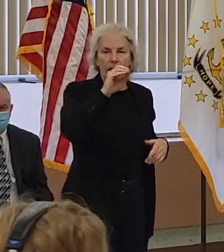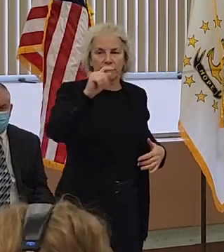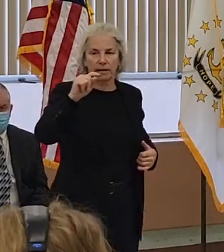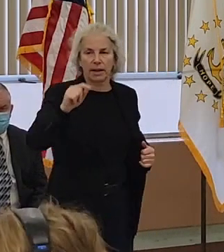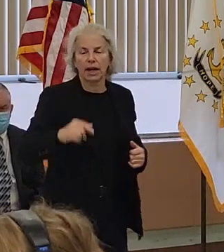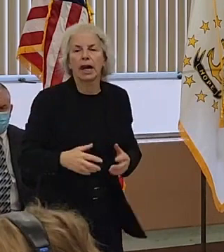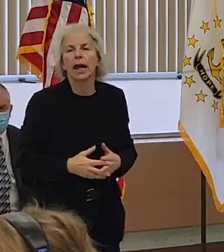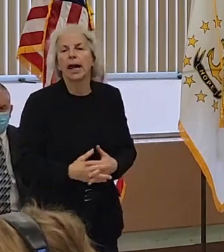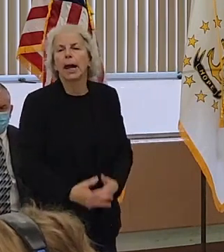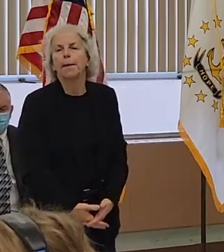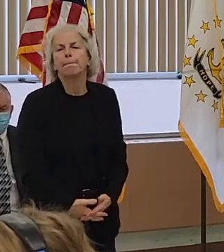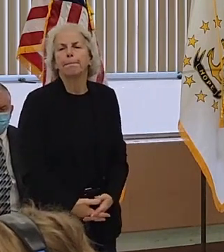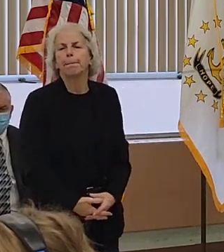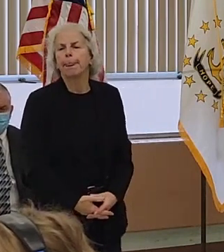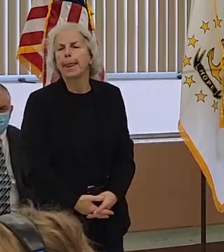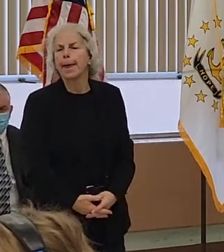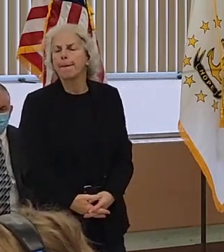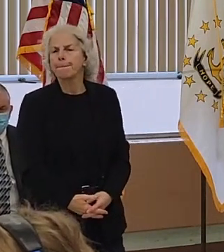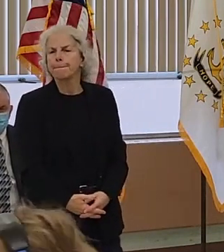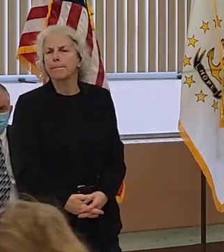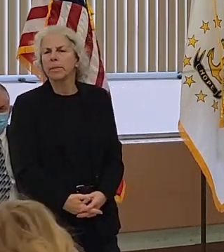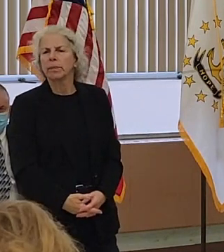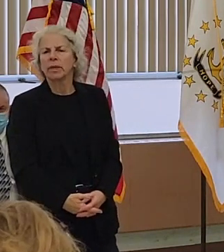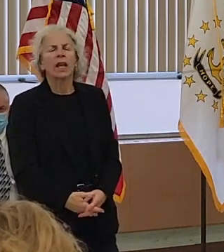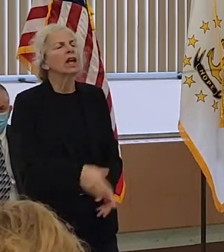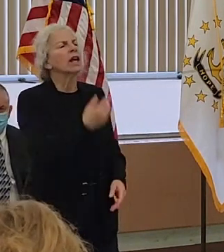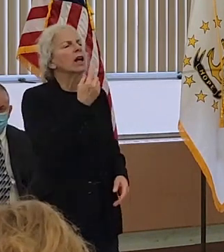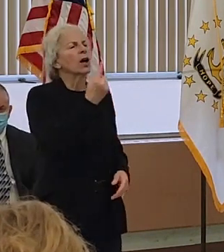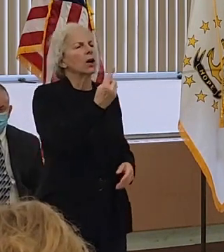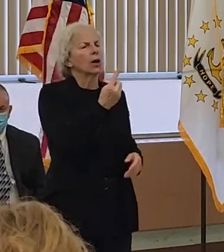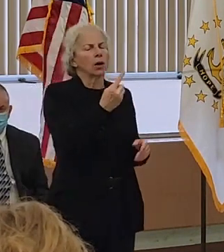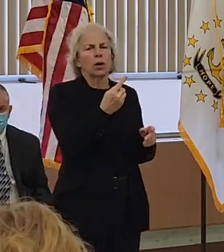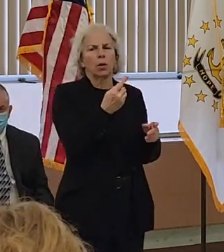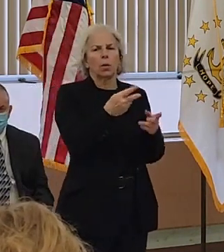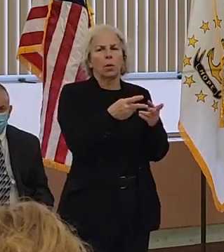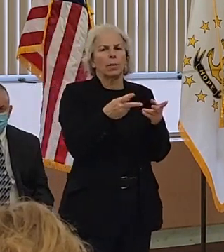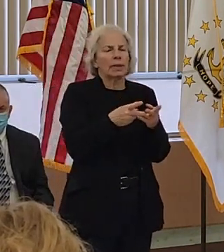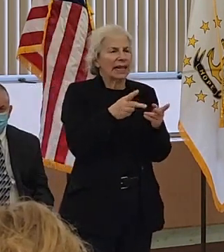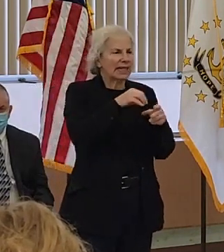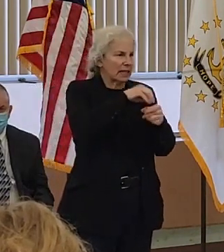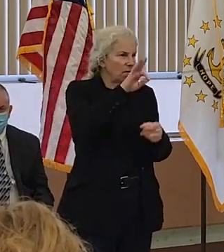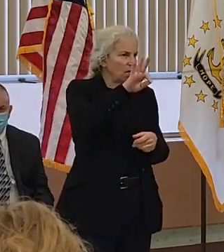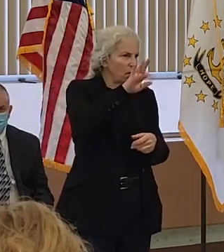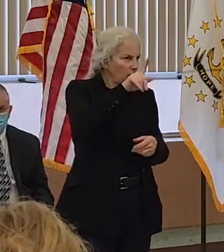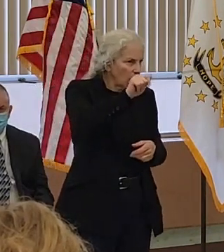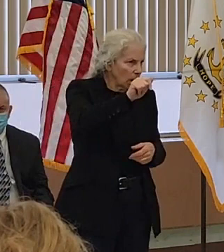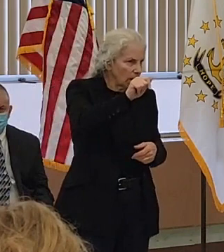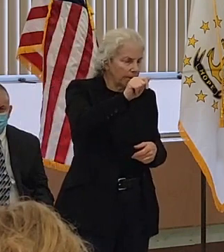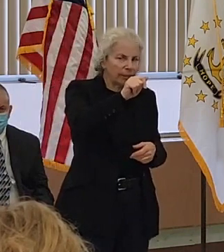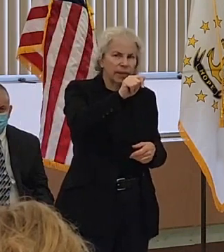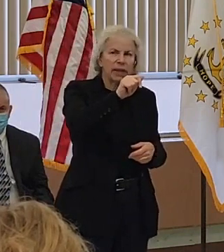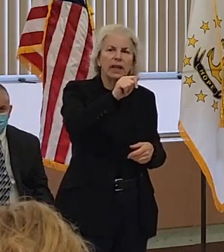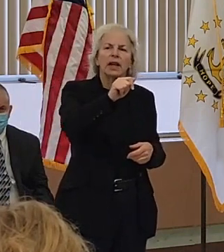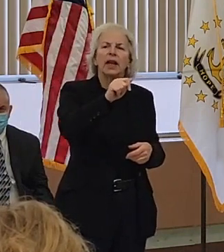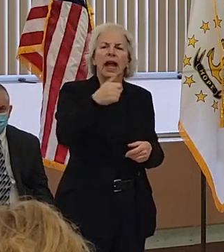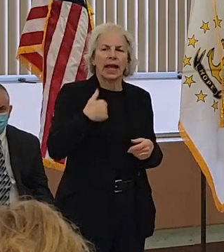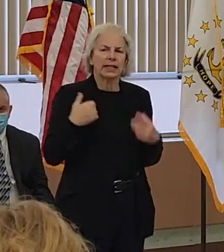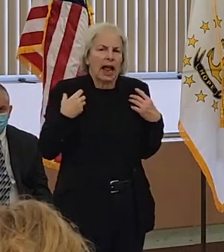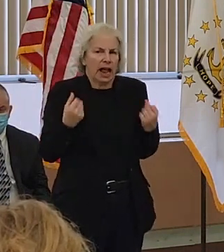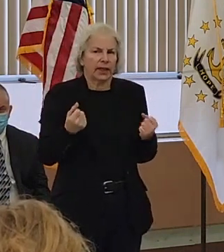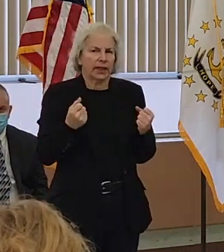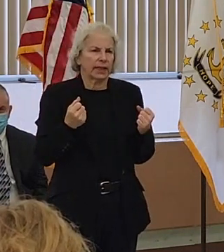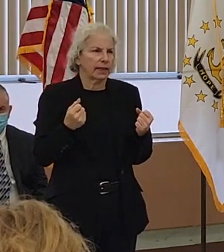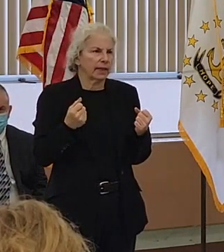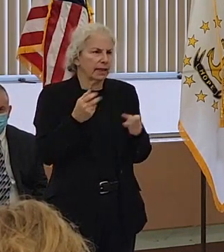Jackson Healthcare is a significant facility, healthcare system in the Miami, Florida area, with roughly a capacity of about five